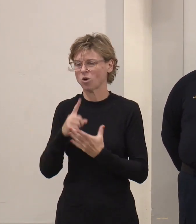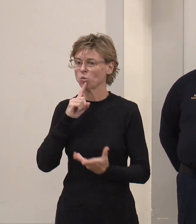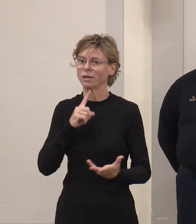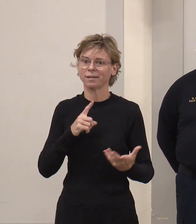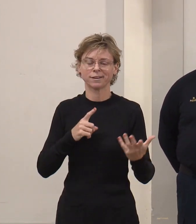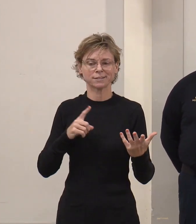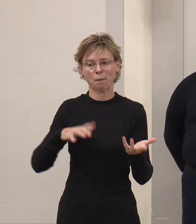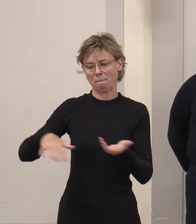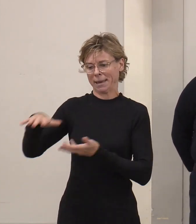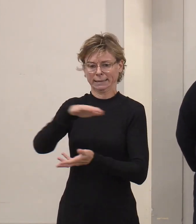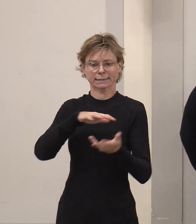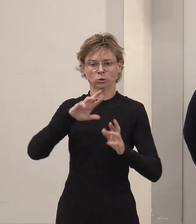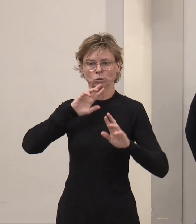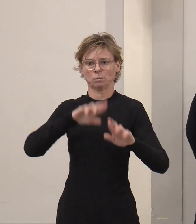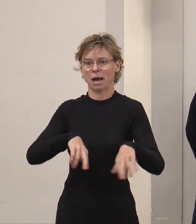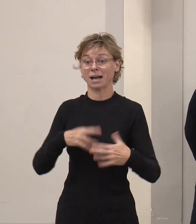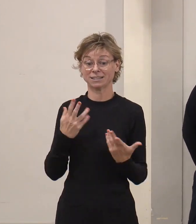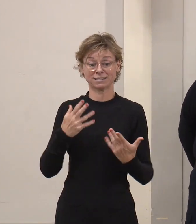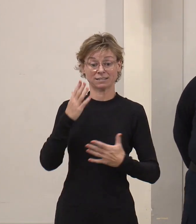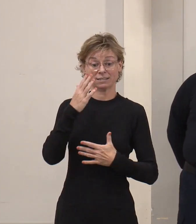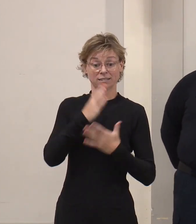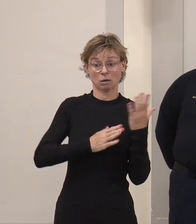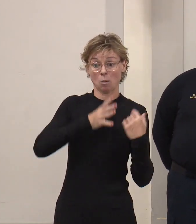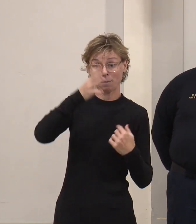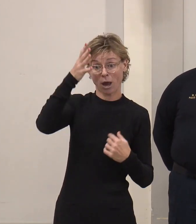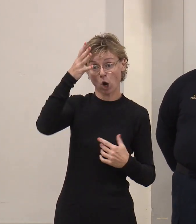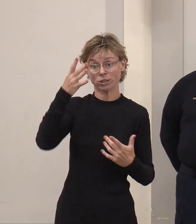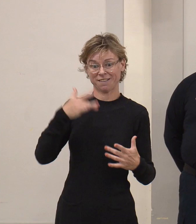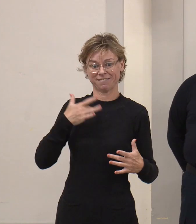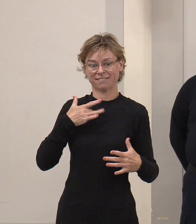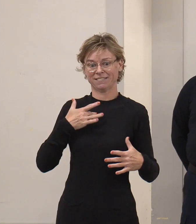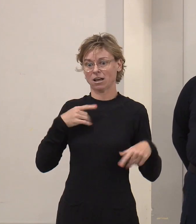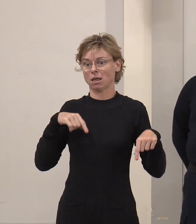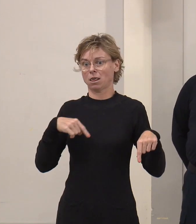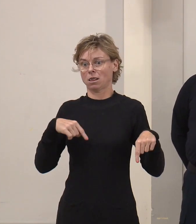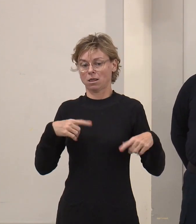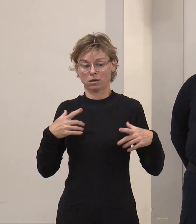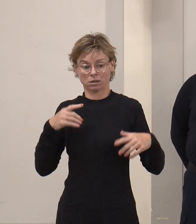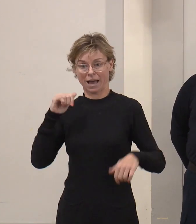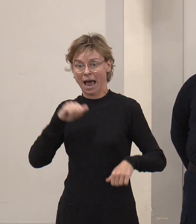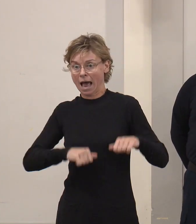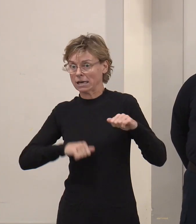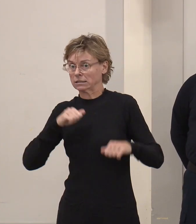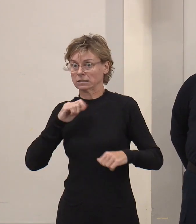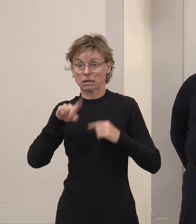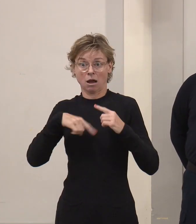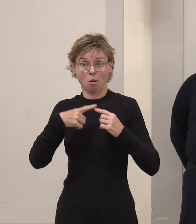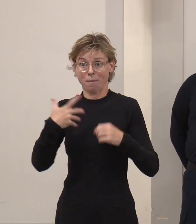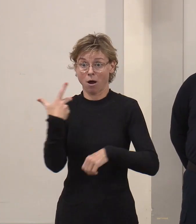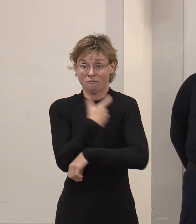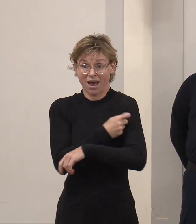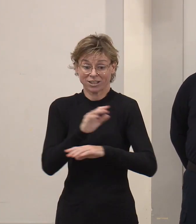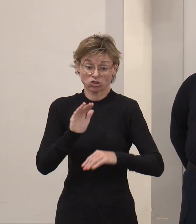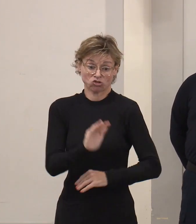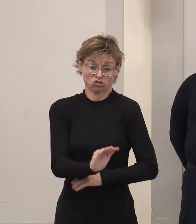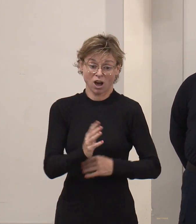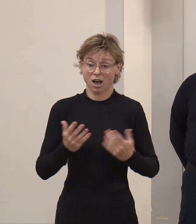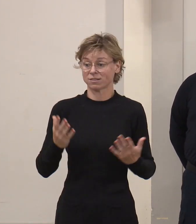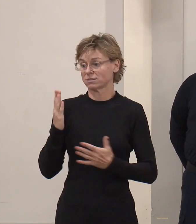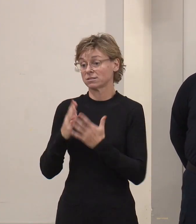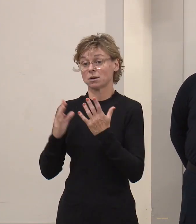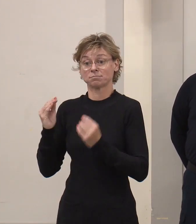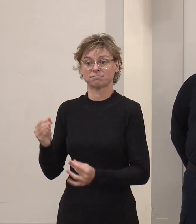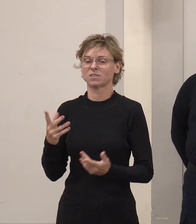know that parents that are hesitant are maybe even more hesitant and when thinking about getting their child vaccinated. Again, I think we've been very strategic